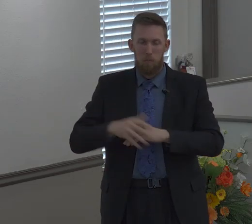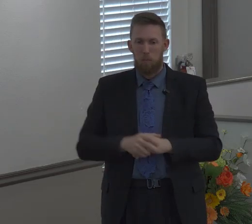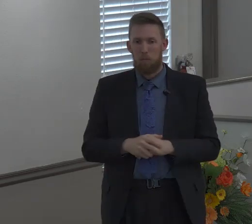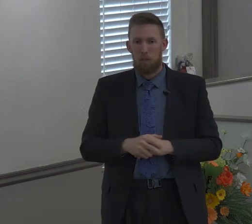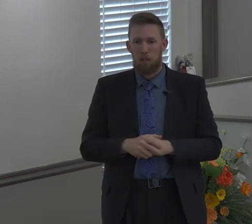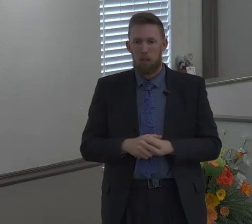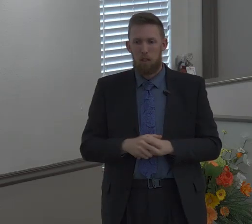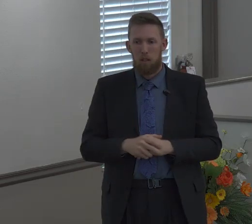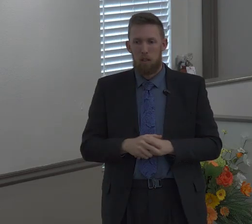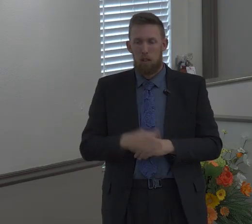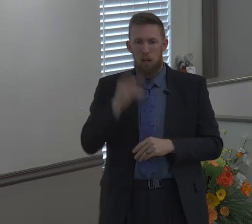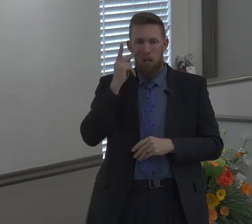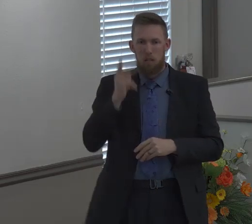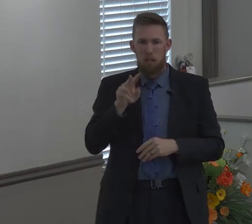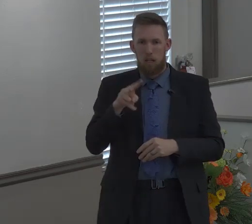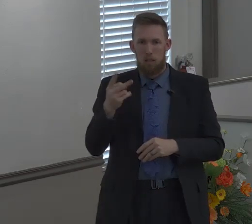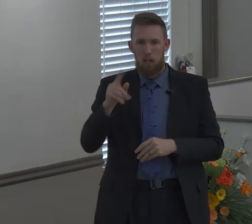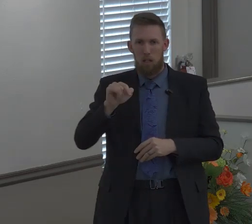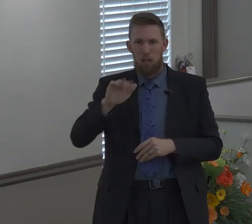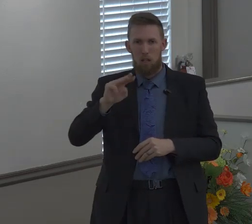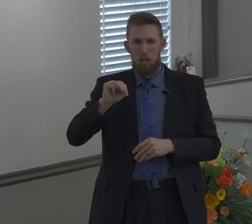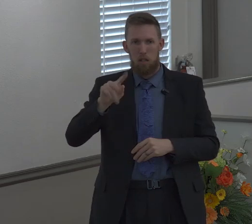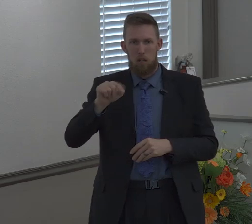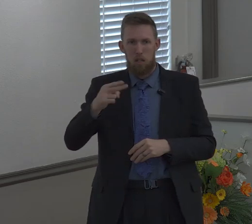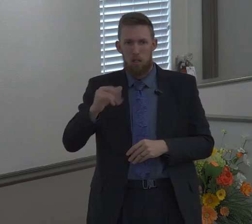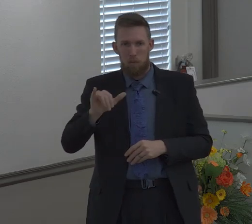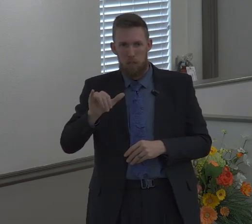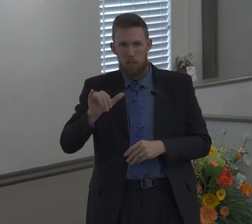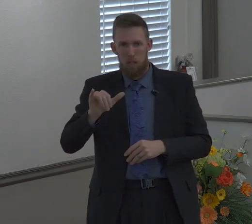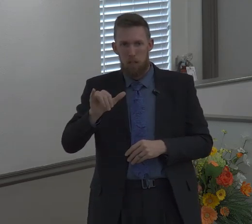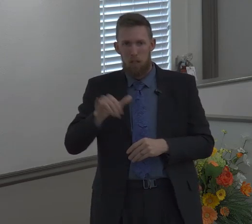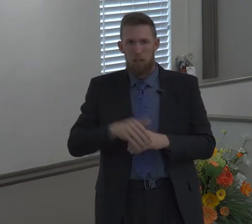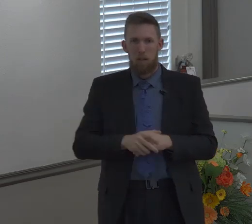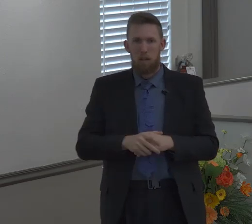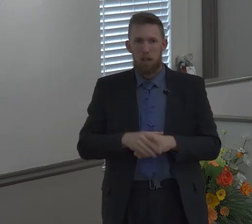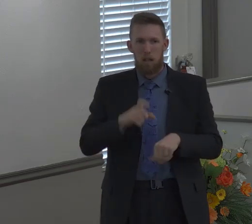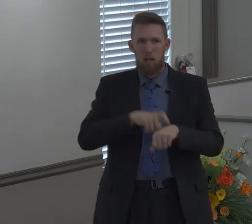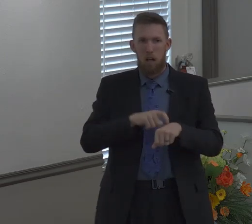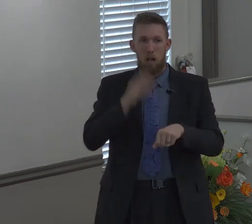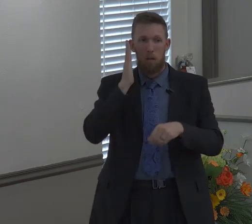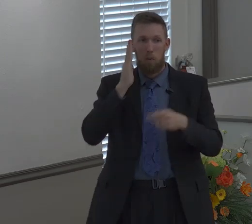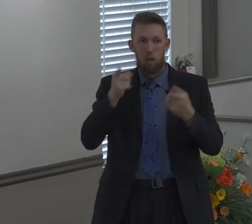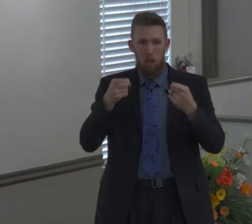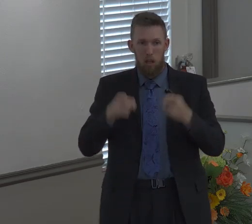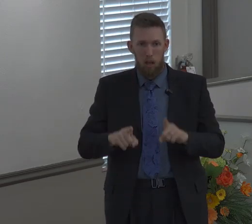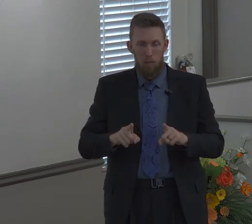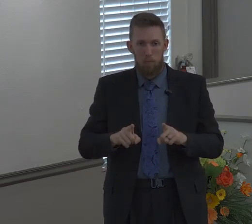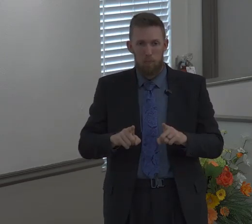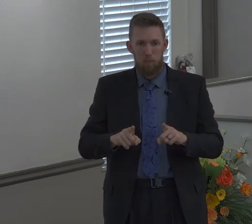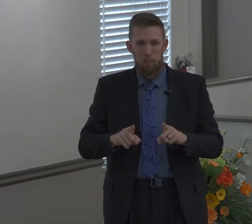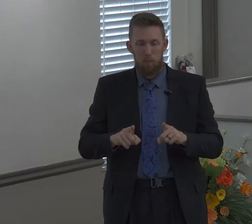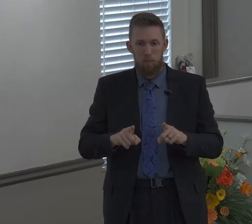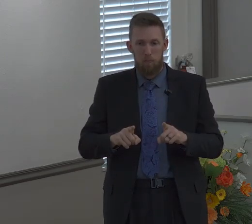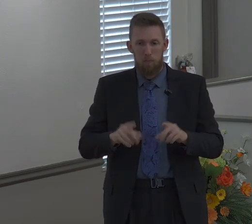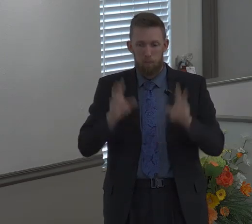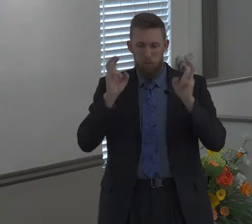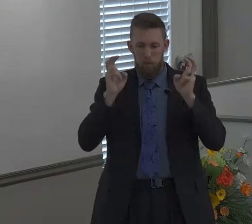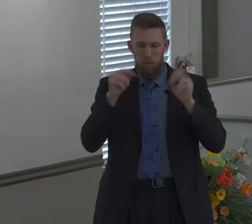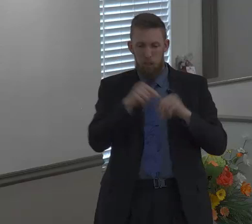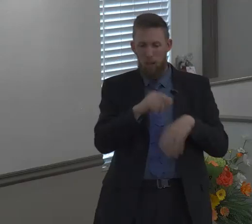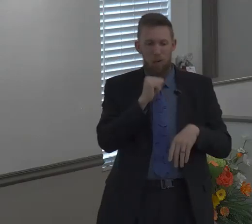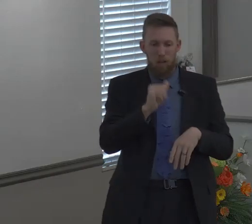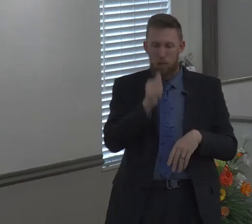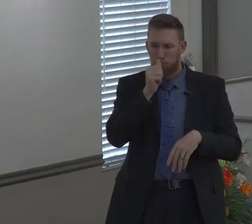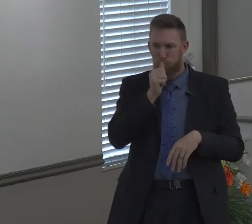at 2 Timothy chapter 4, verse 3 and 4 again. For the time will come when they will